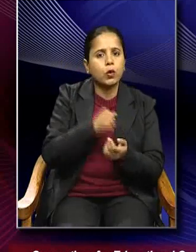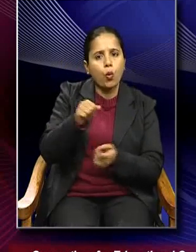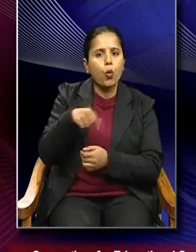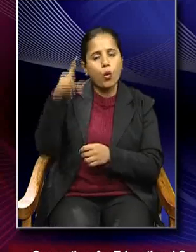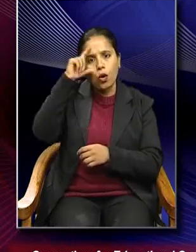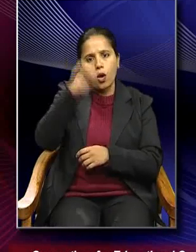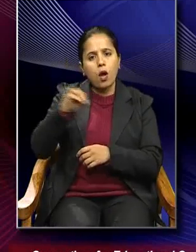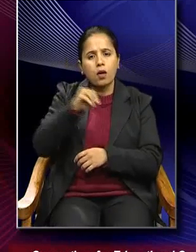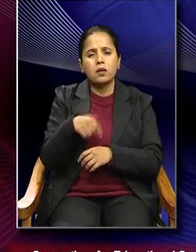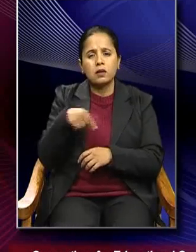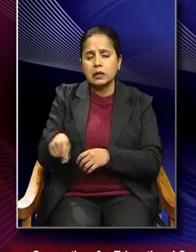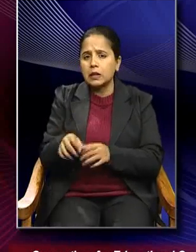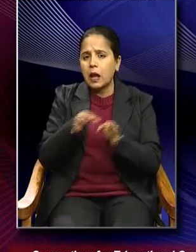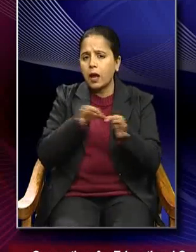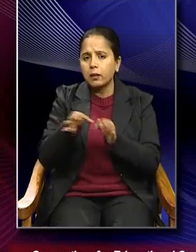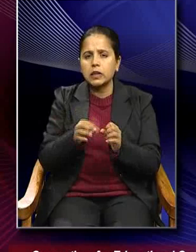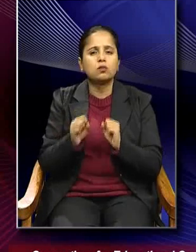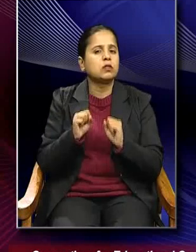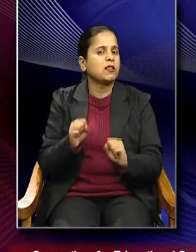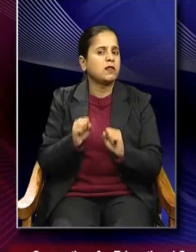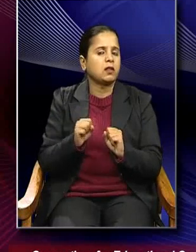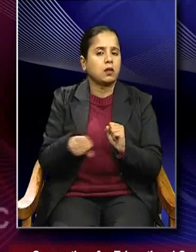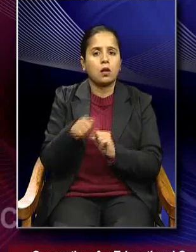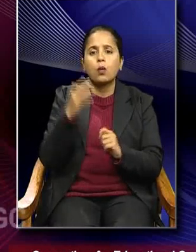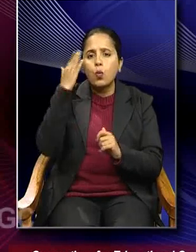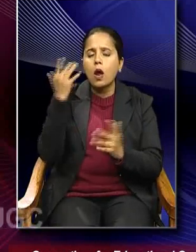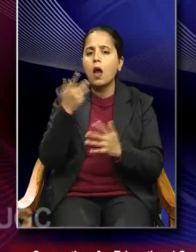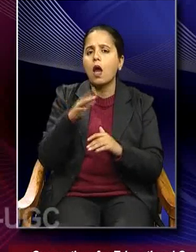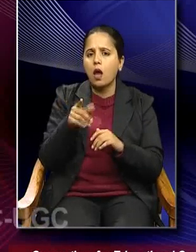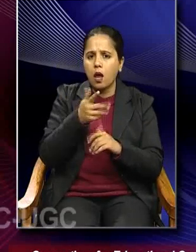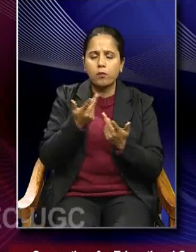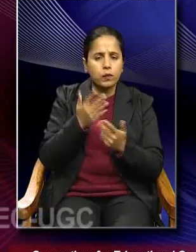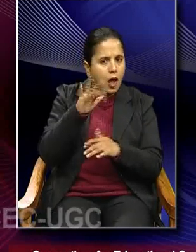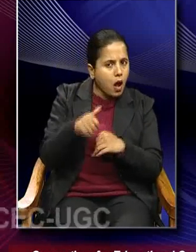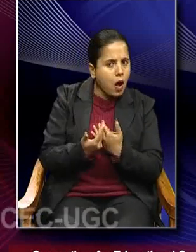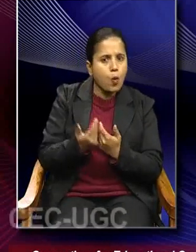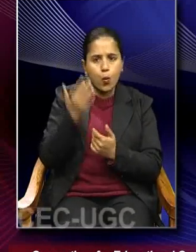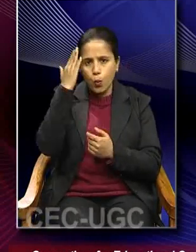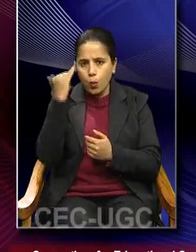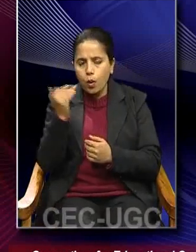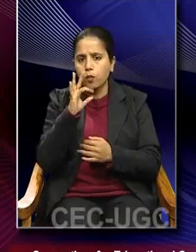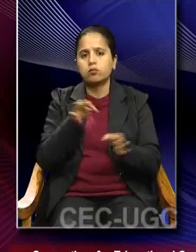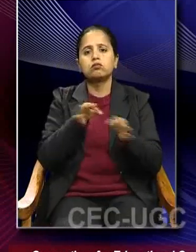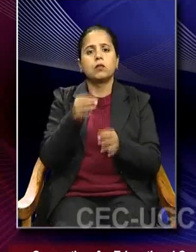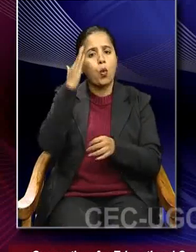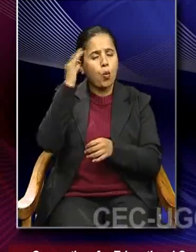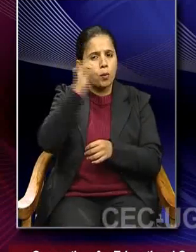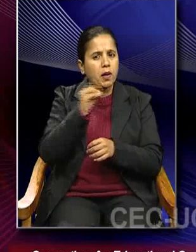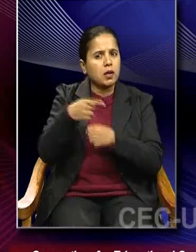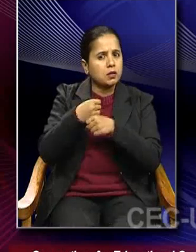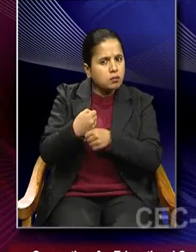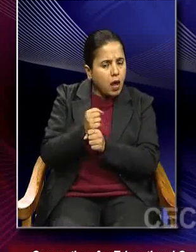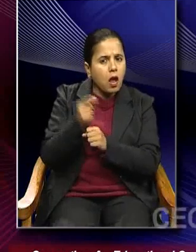rarely come with explanation of how or why opinion were created or